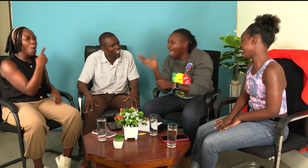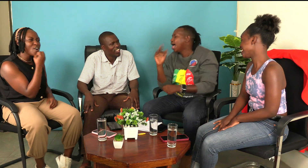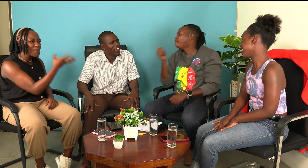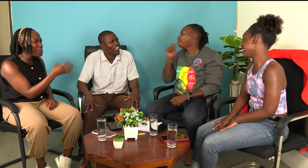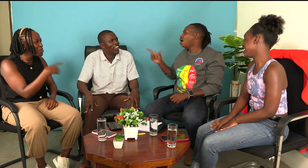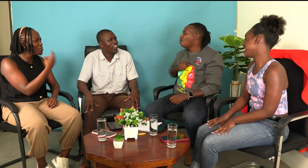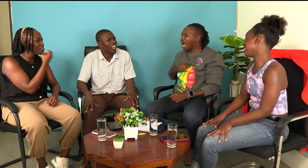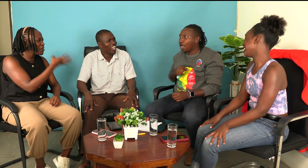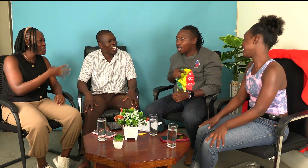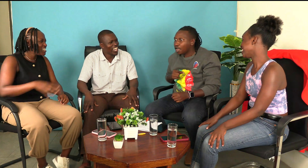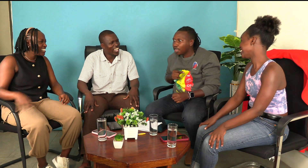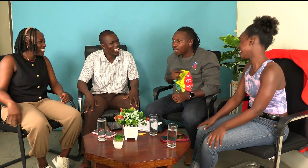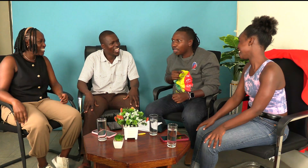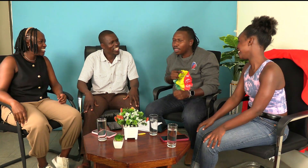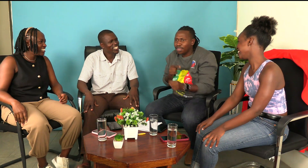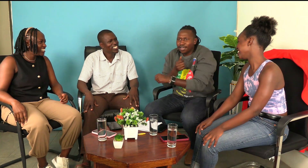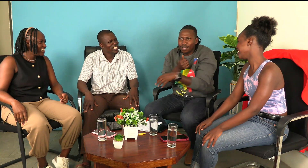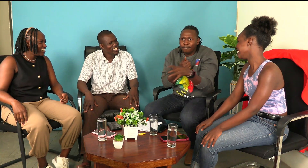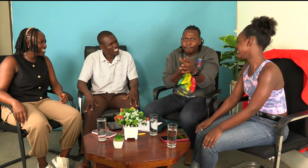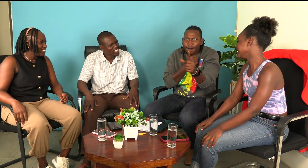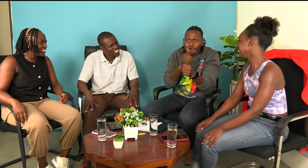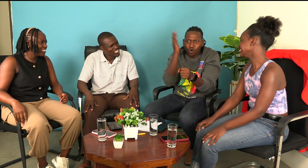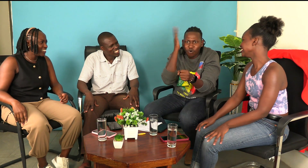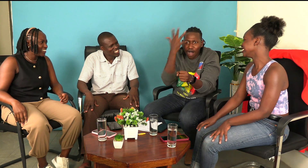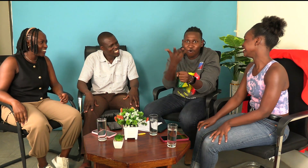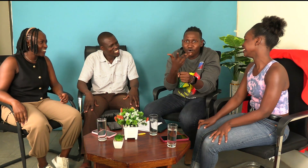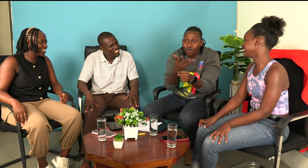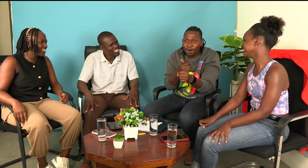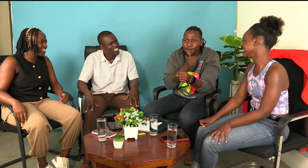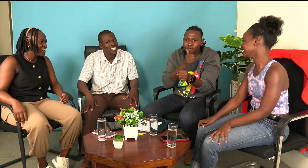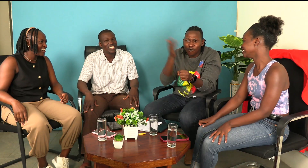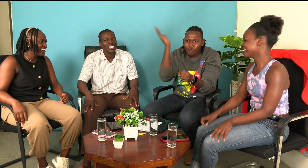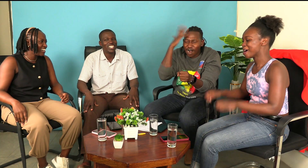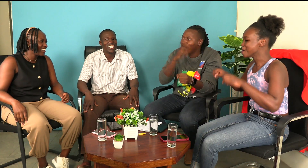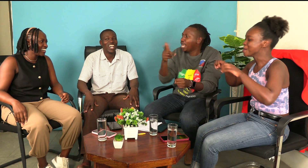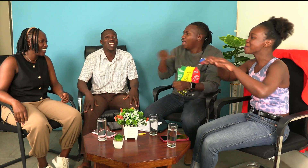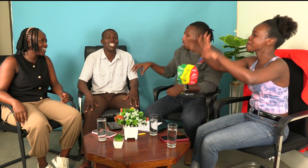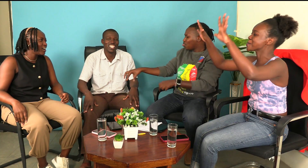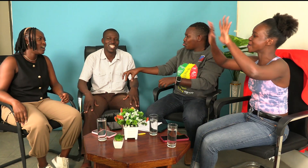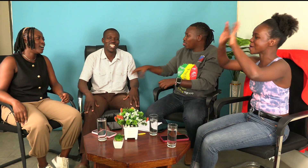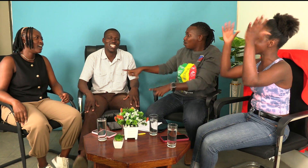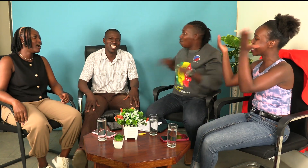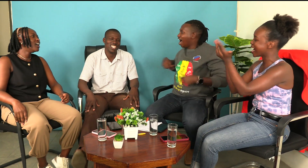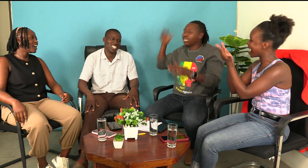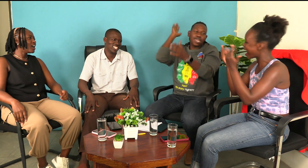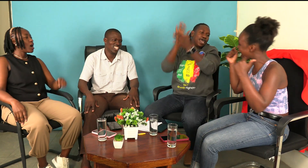where was this information from. Then they Yeah, said, who told you? Pam said. Then when I go to Pam, I say, how did you know this? Then Pam says, no, a child